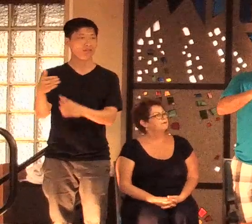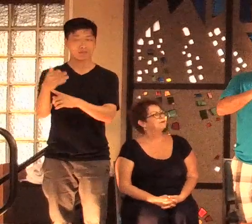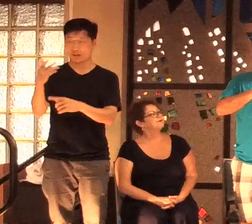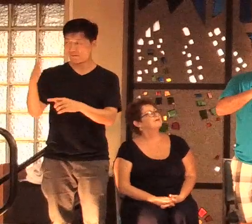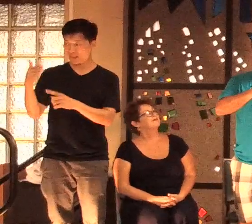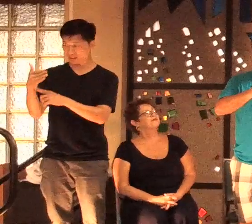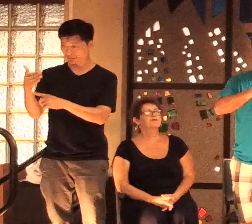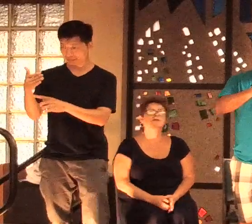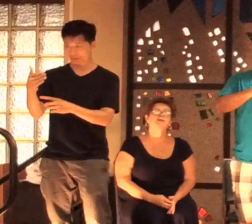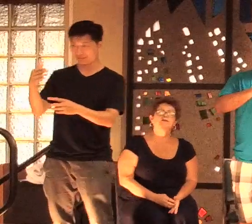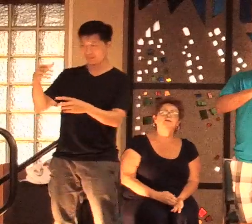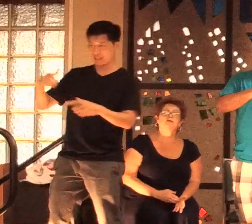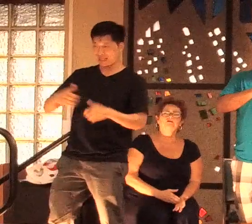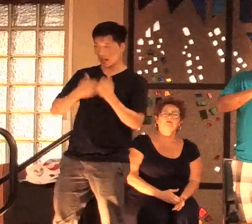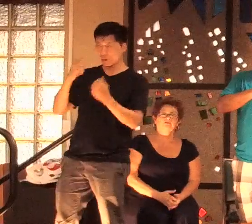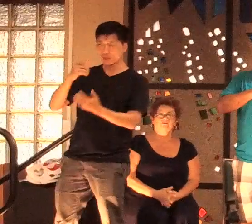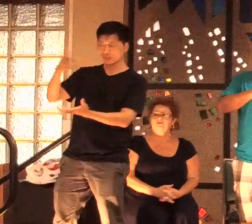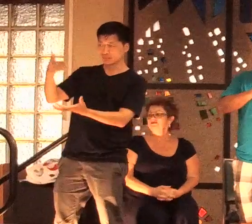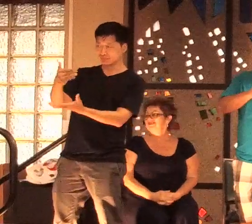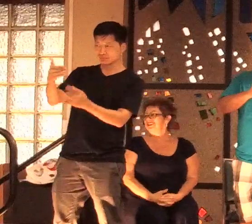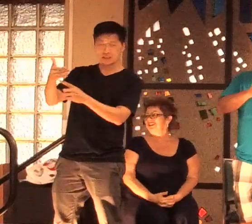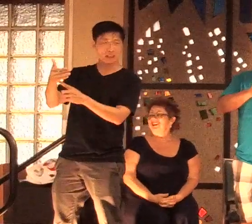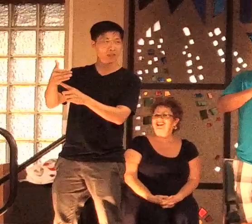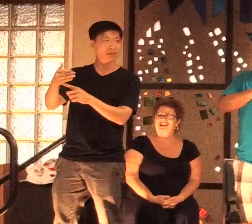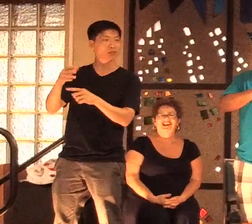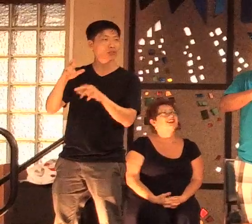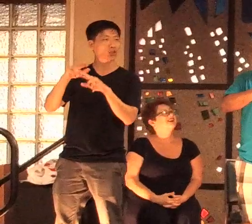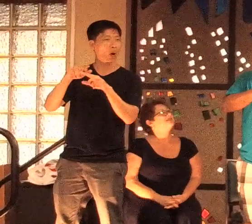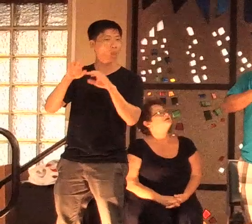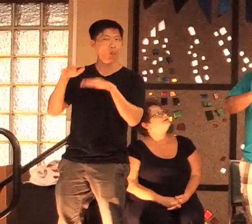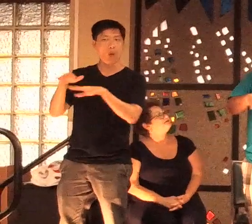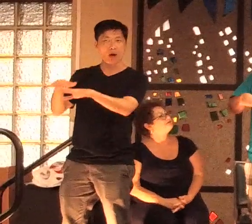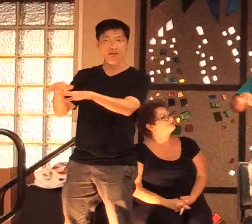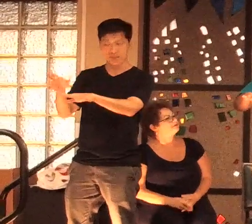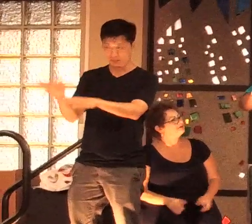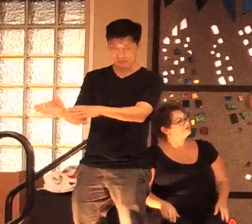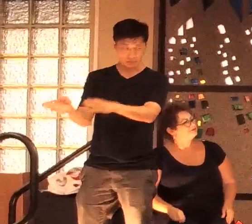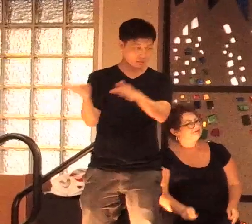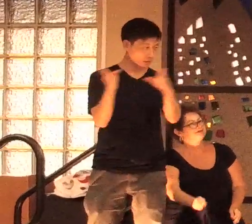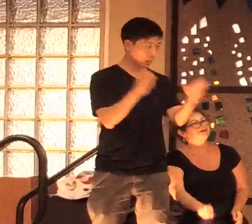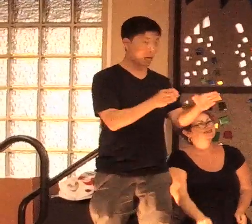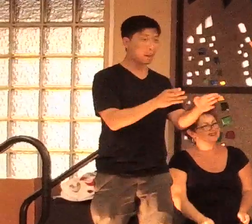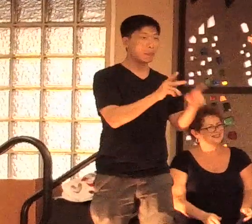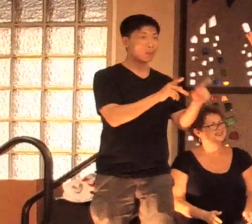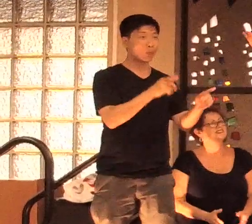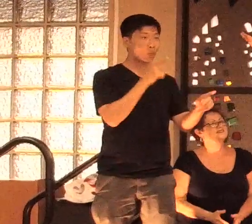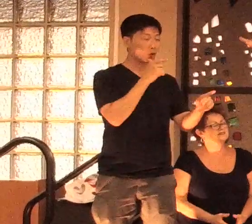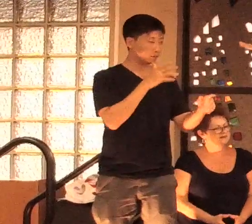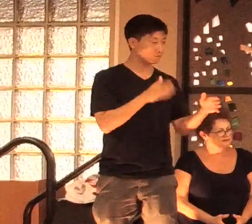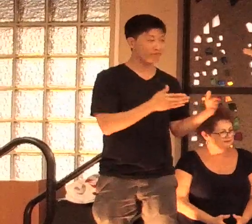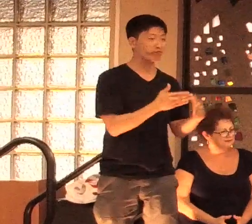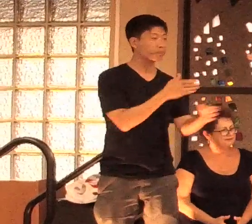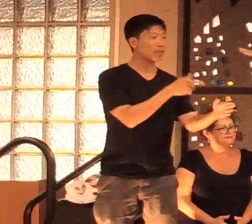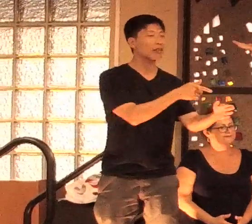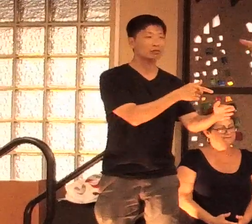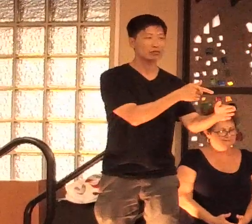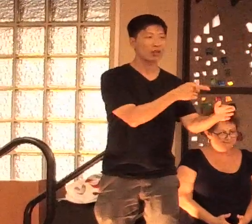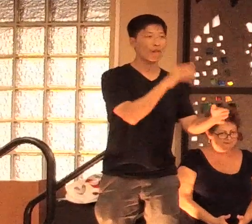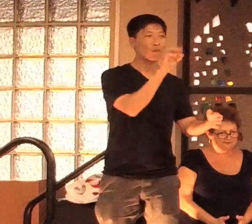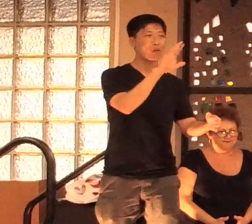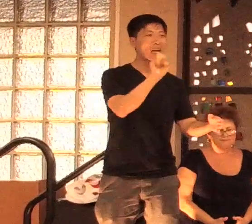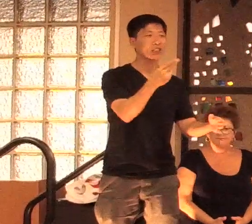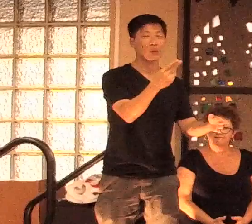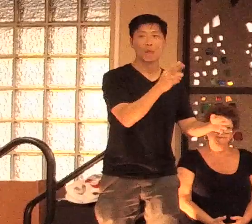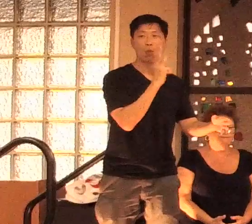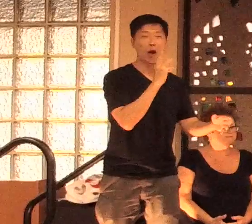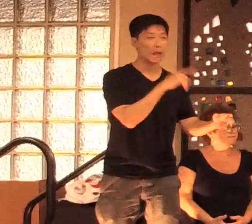their whole lives in salt water. And you have people who spend their whole lives in fresh water, and they